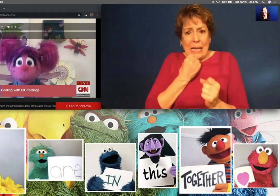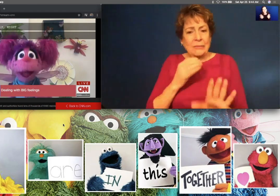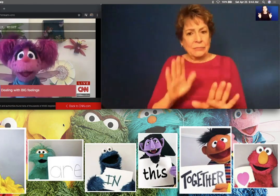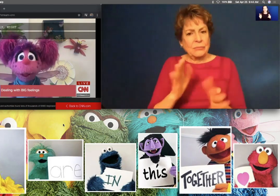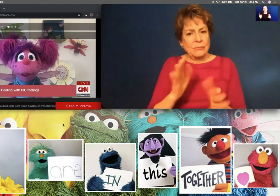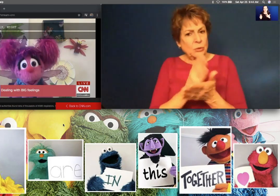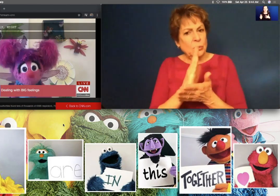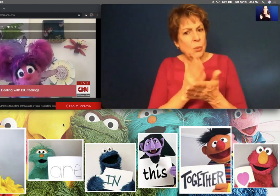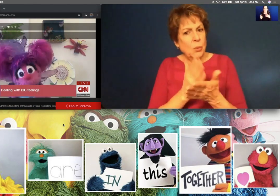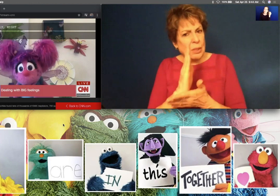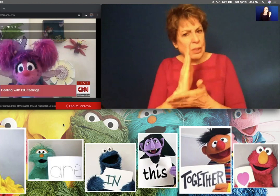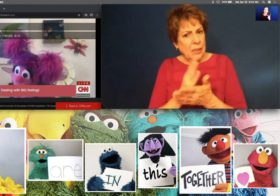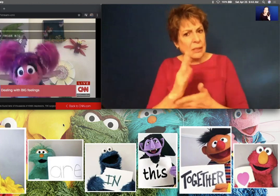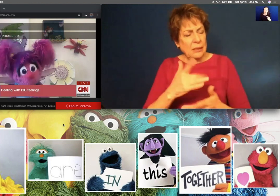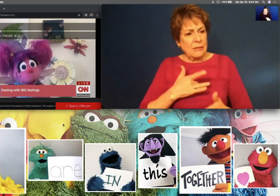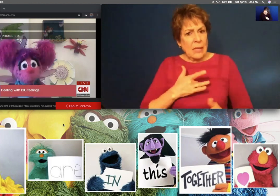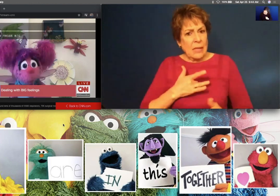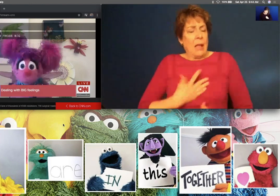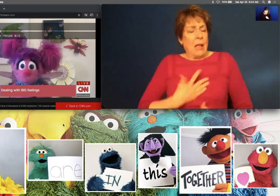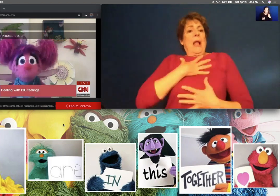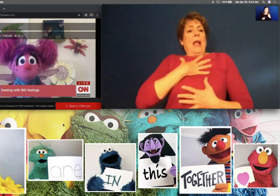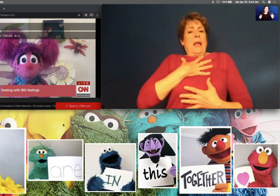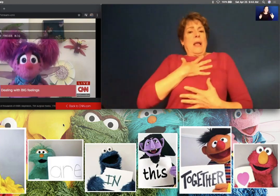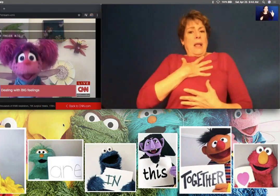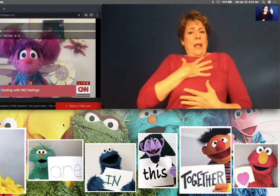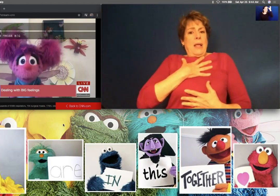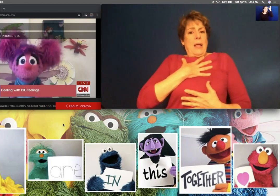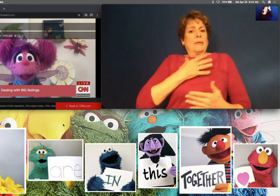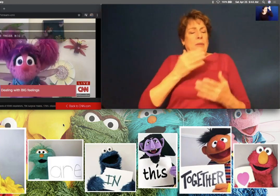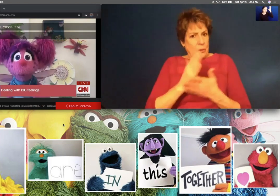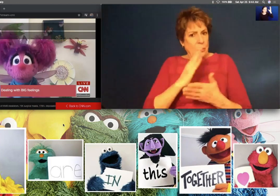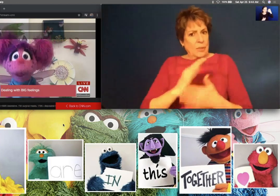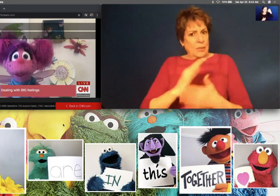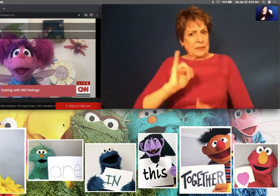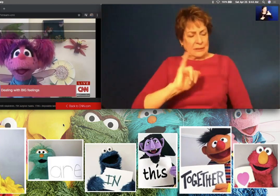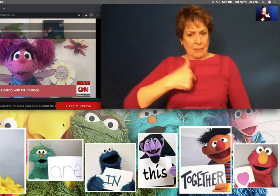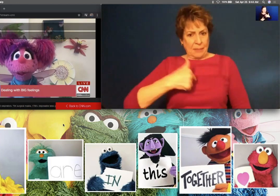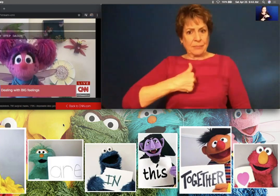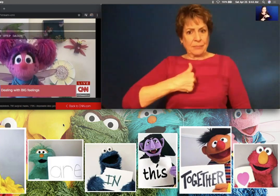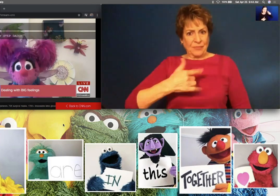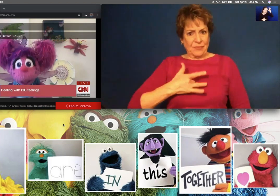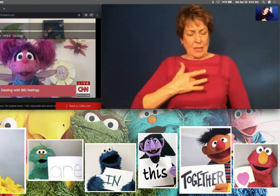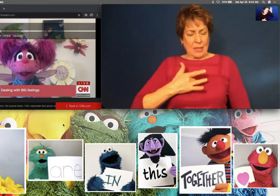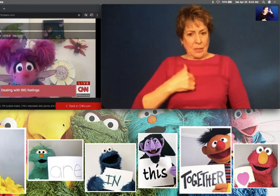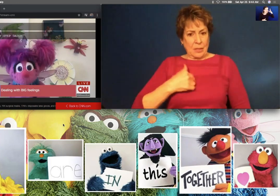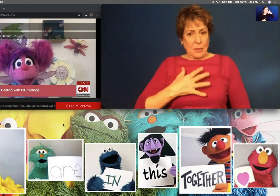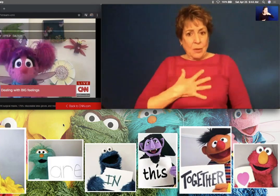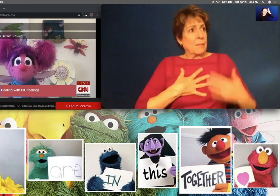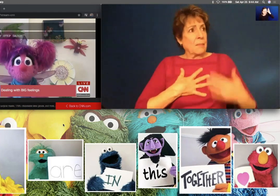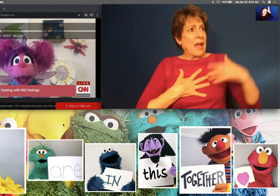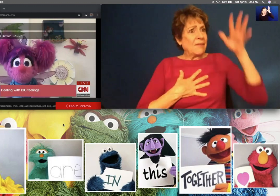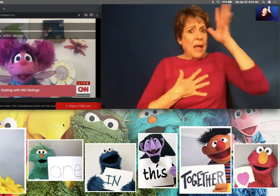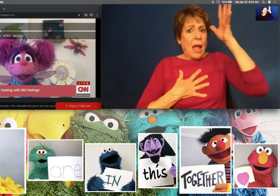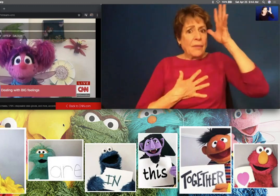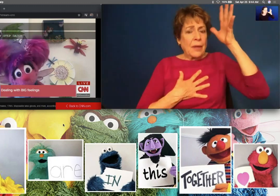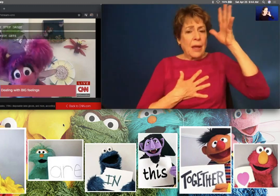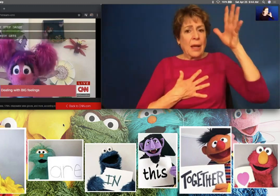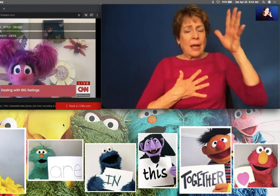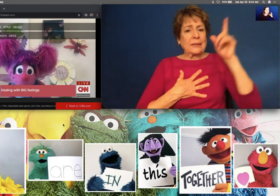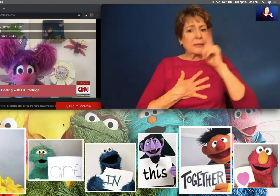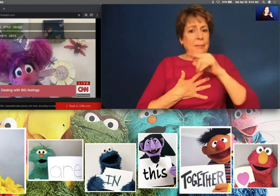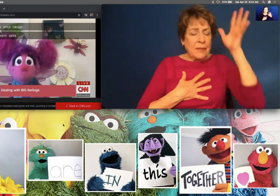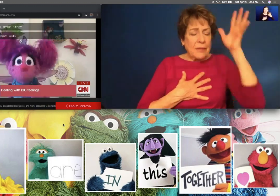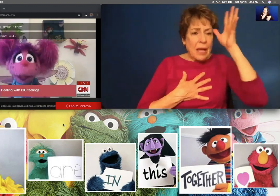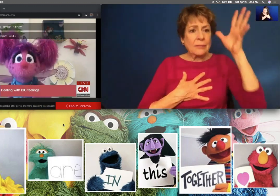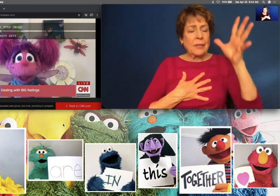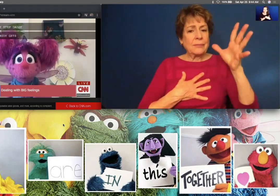sick. It's okay to have those big feelings. I get them, my mommy, my daddy, my stepdaddy, and